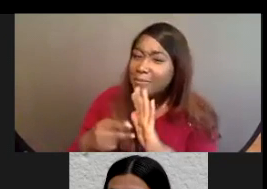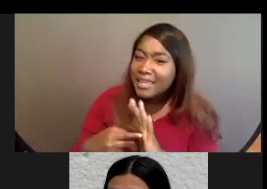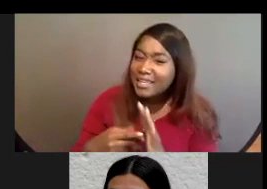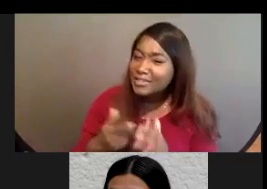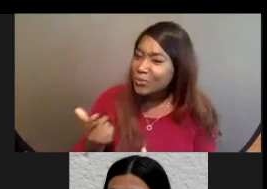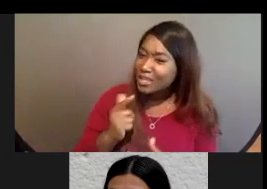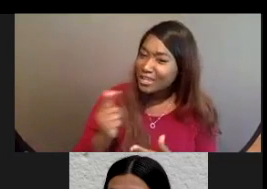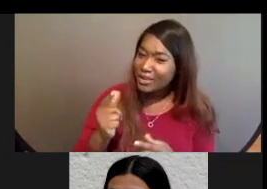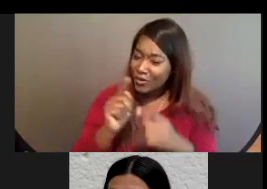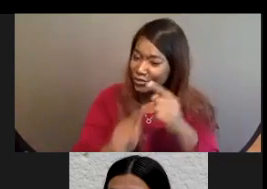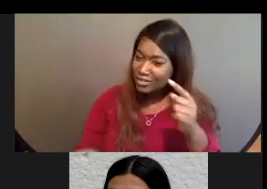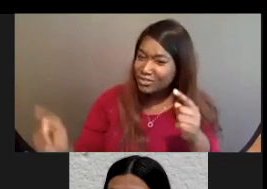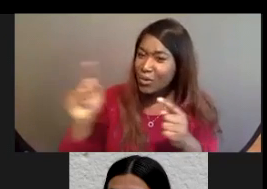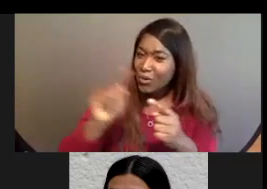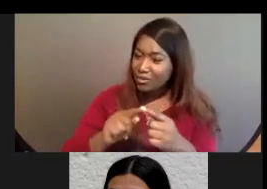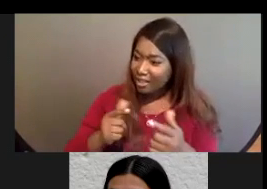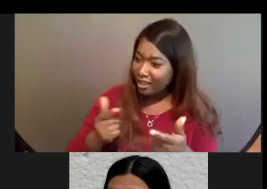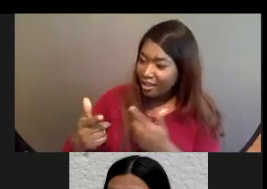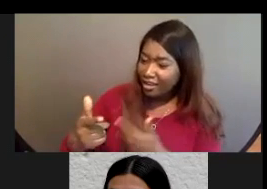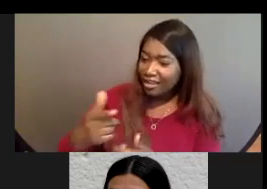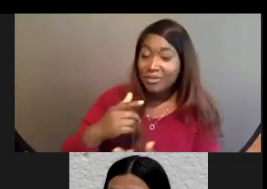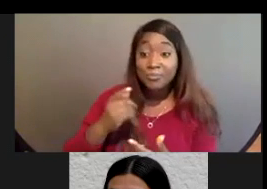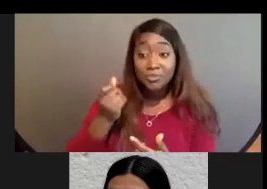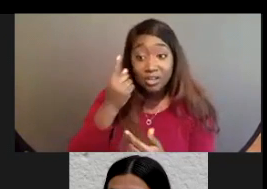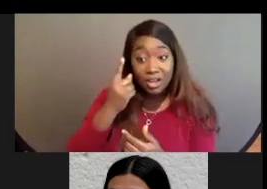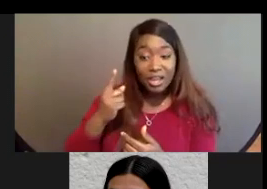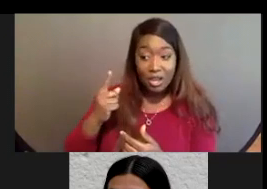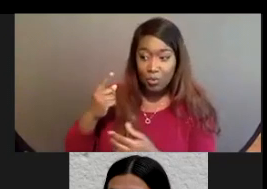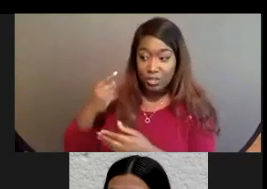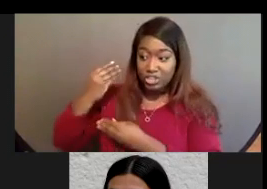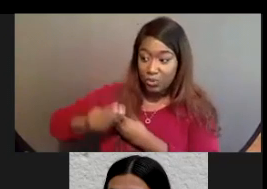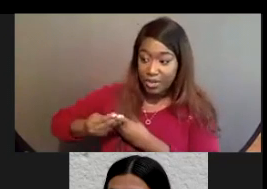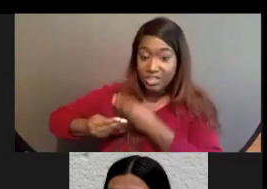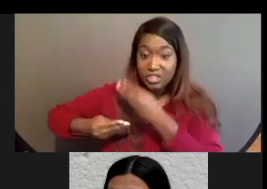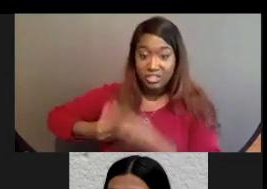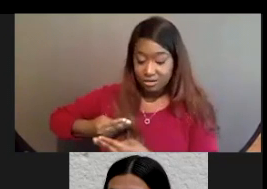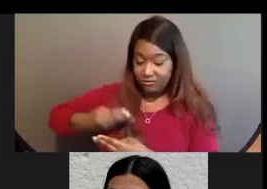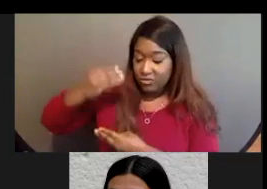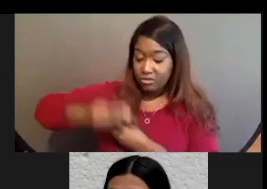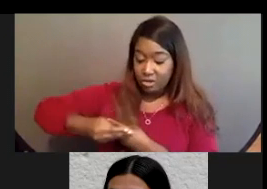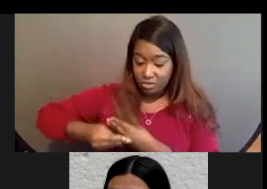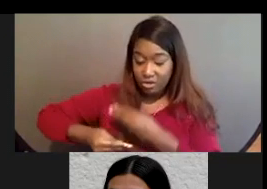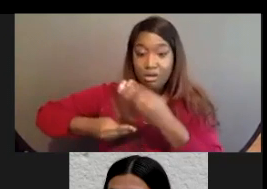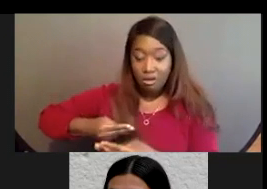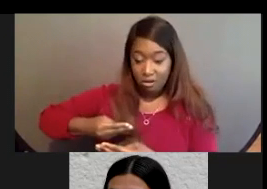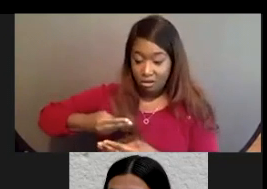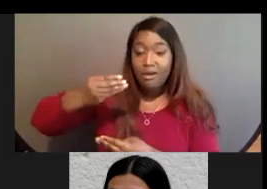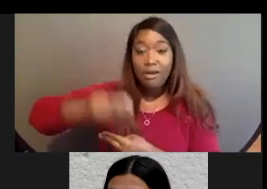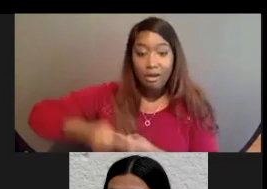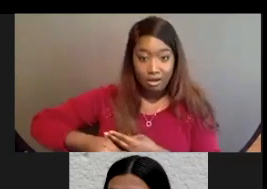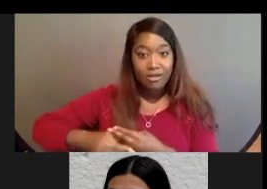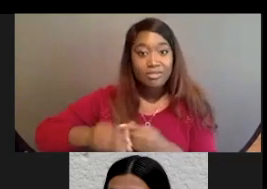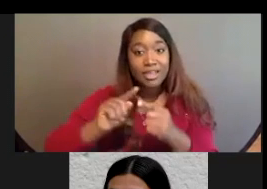circle, one generation after another. And I said, right. So I said, so